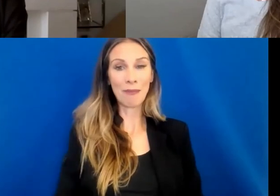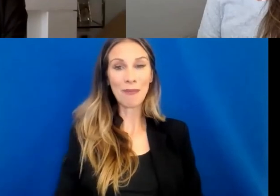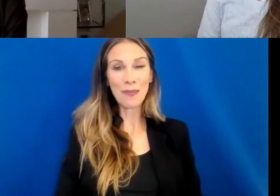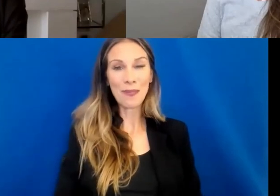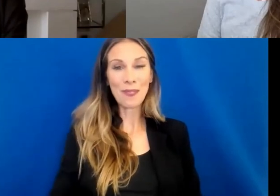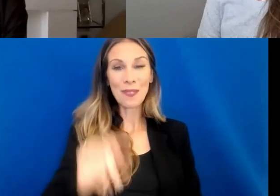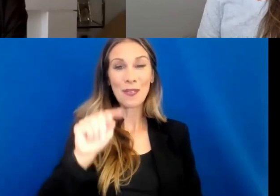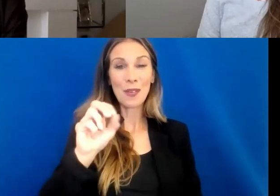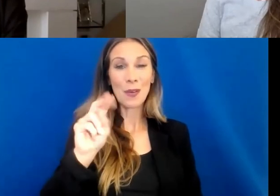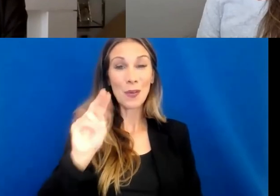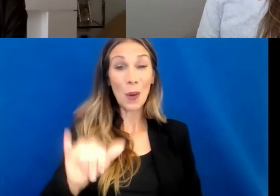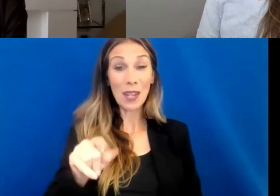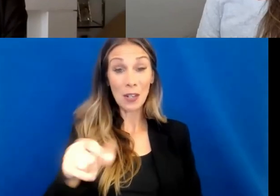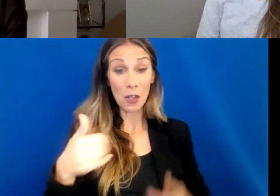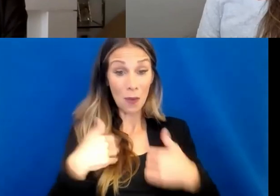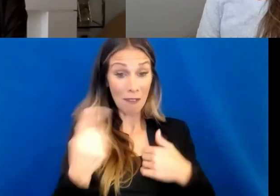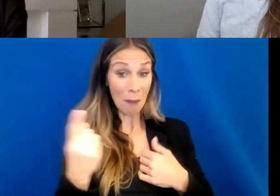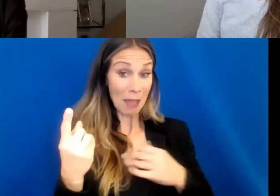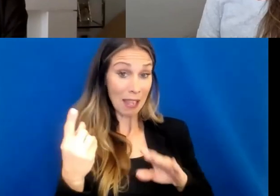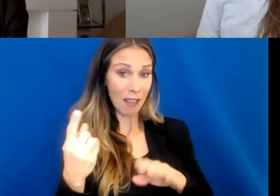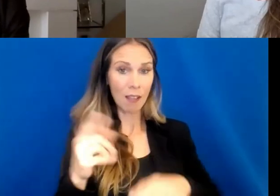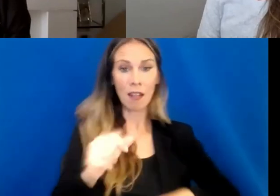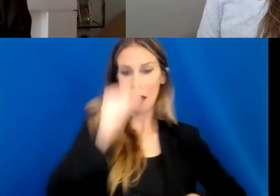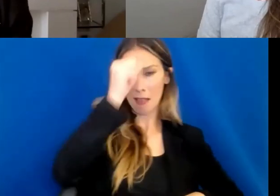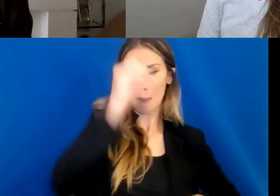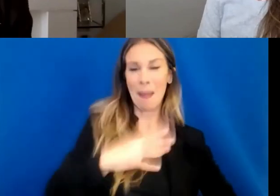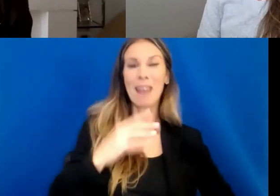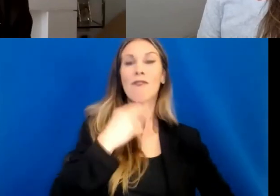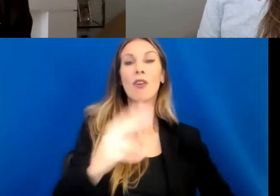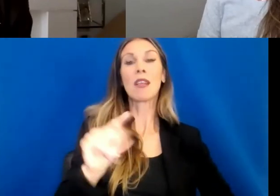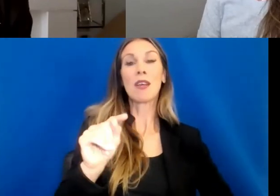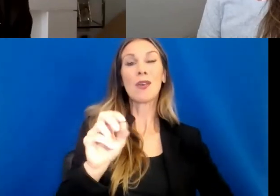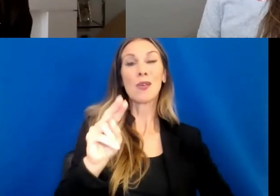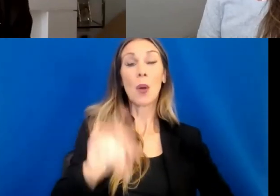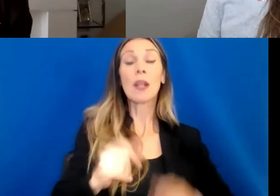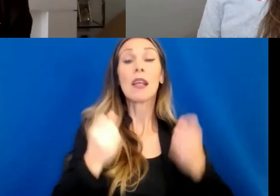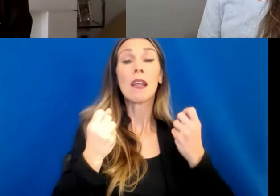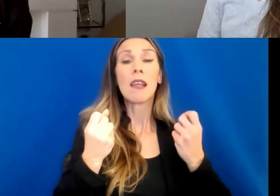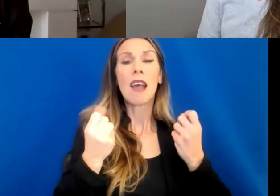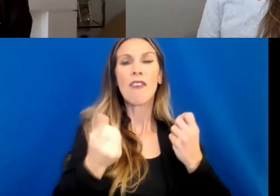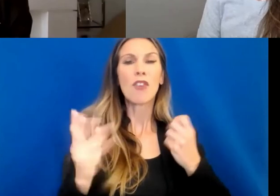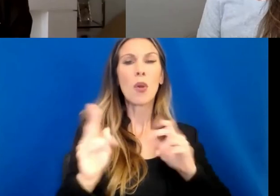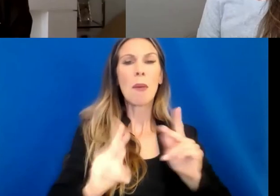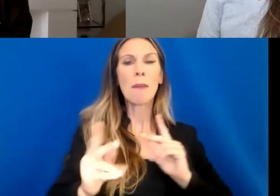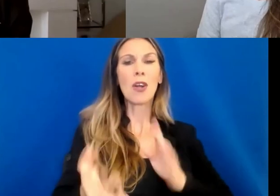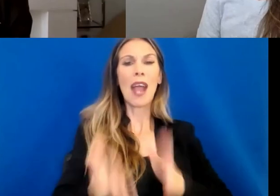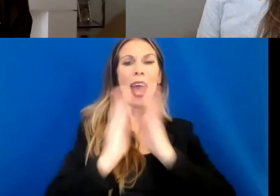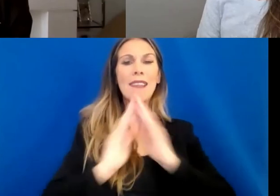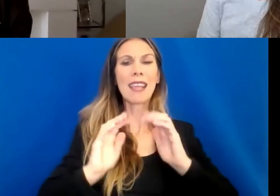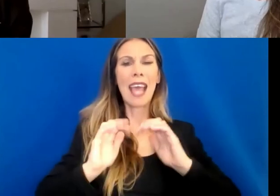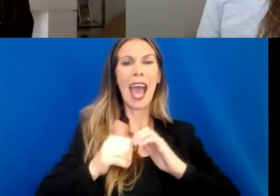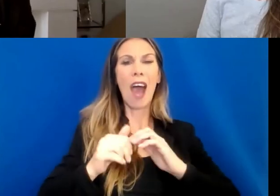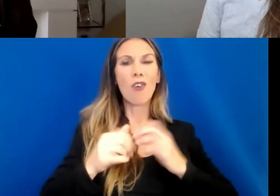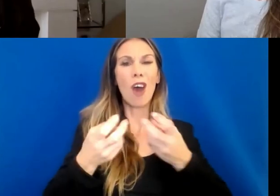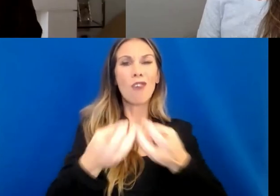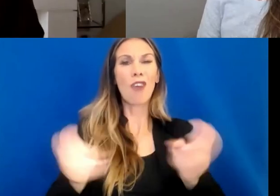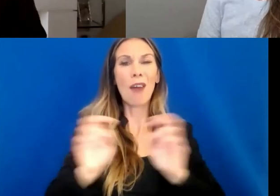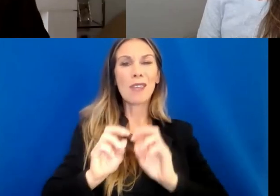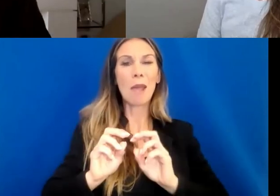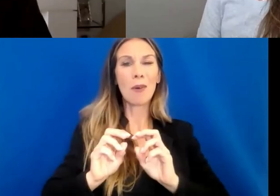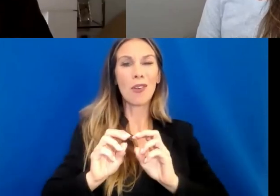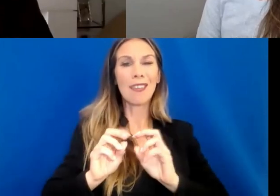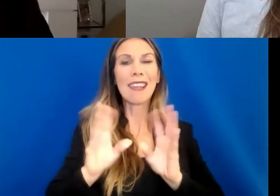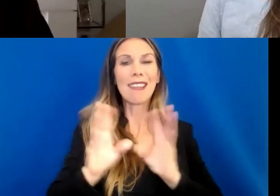Tony, do you have? Yeah, a number of people are also asking how a roundtable session will work